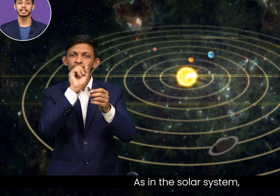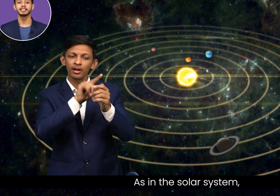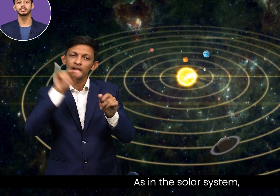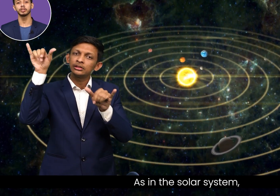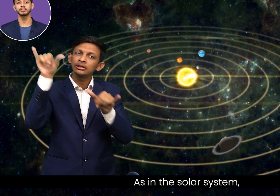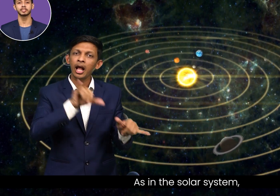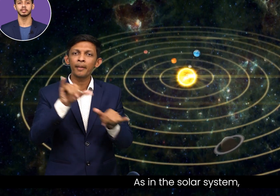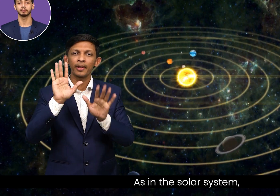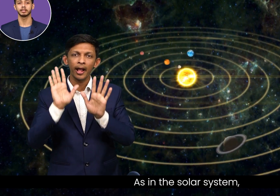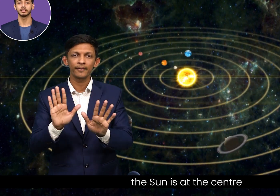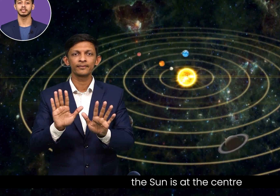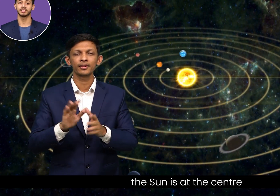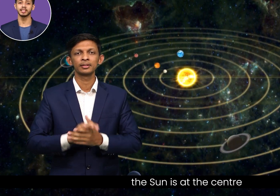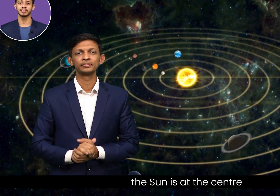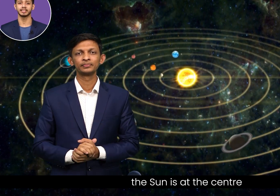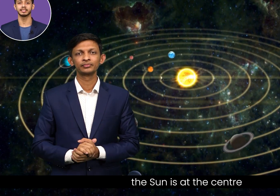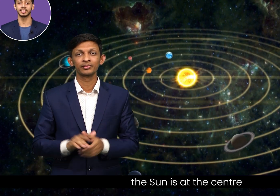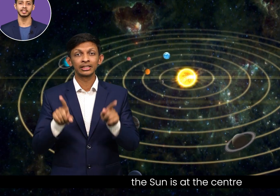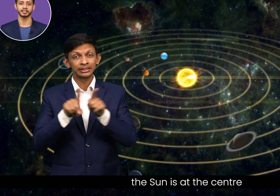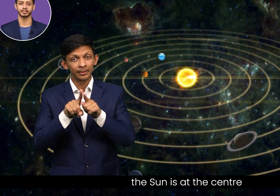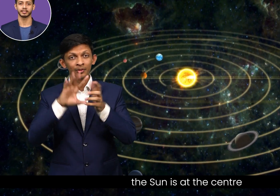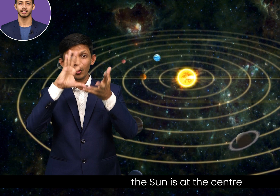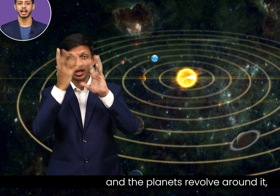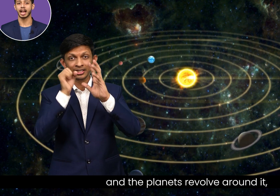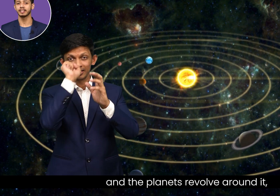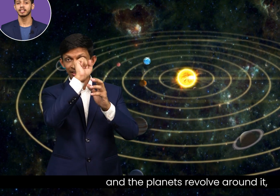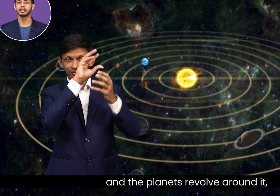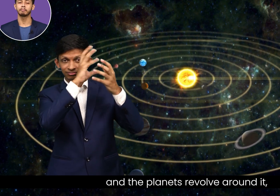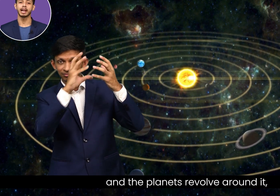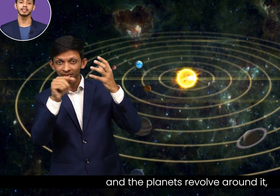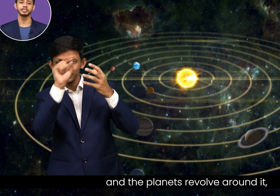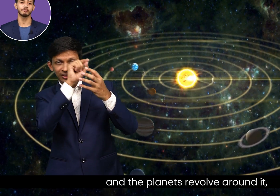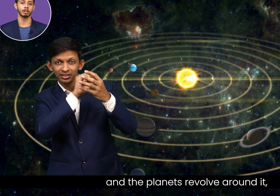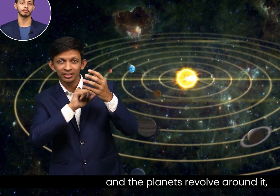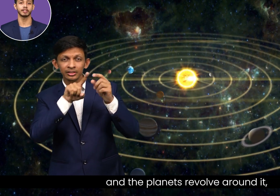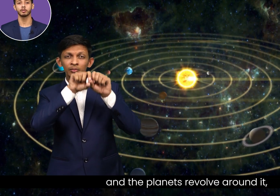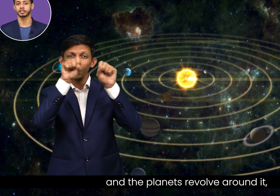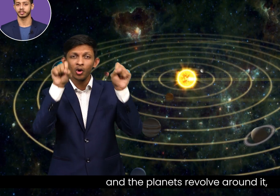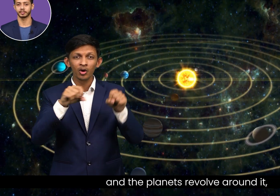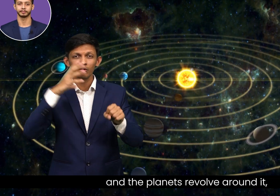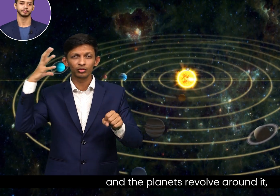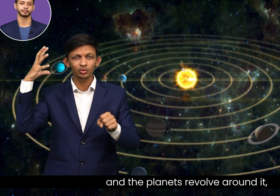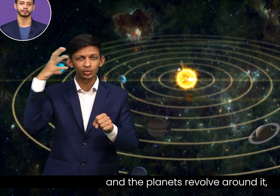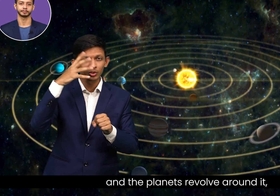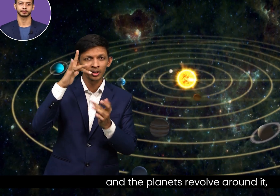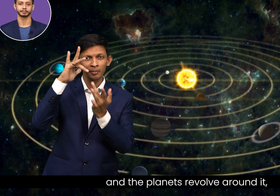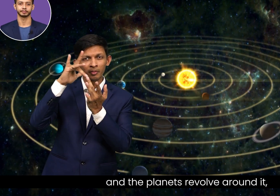As in the solar system, the sun is at the center and the planets revolve around it.